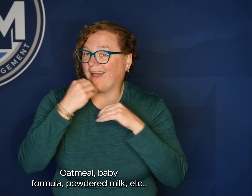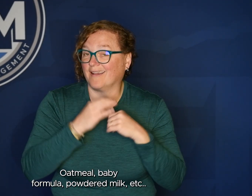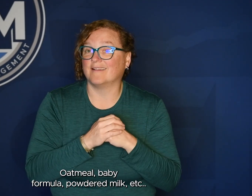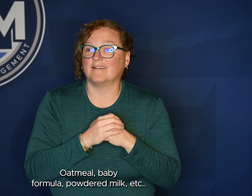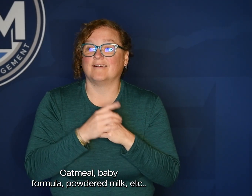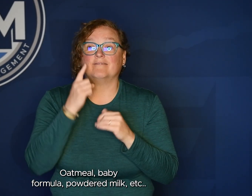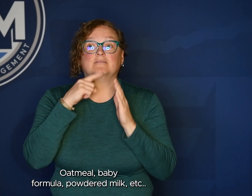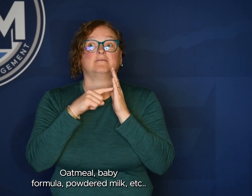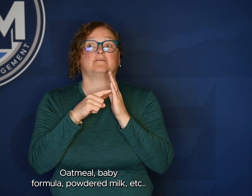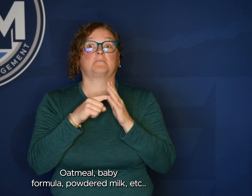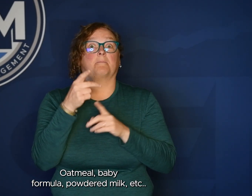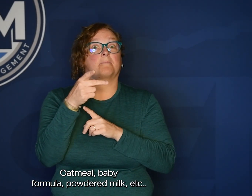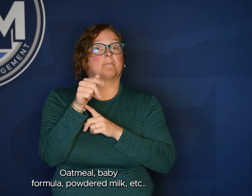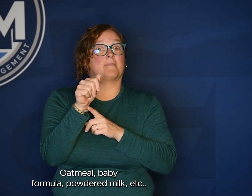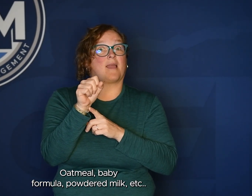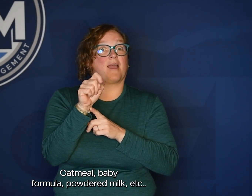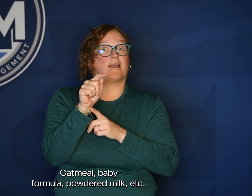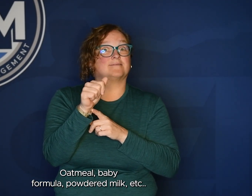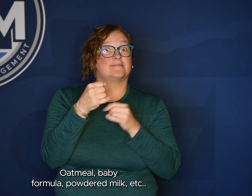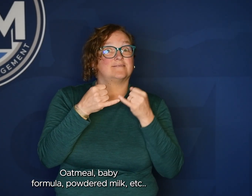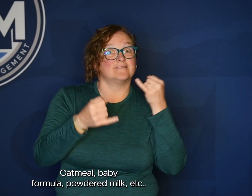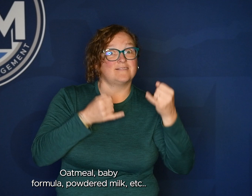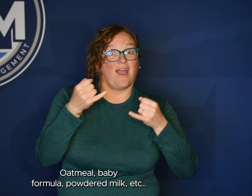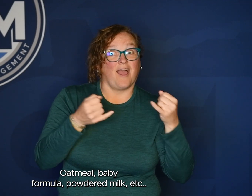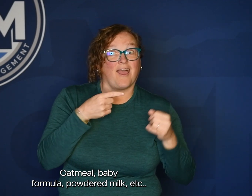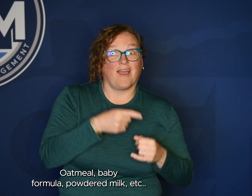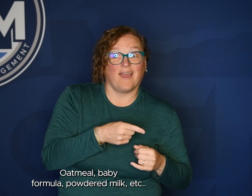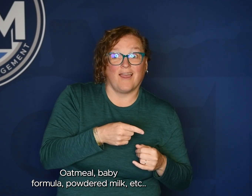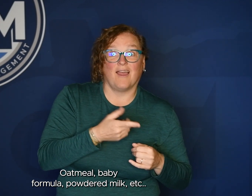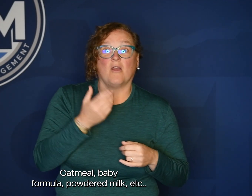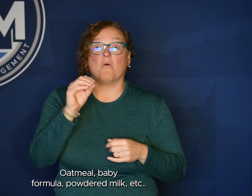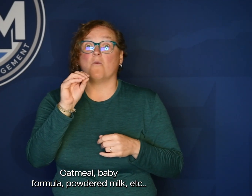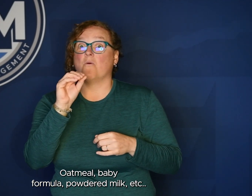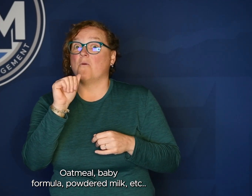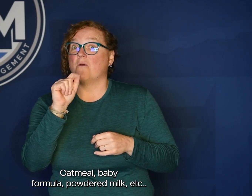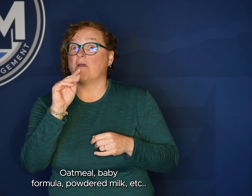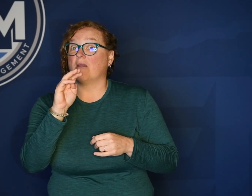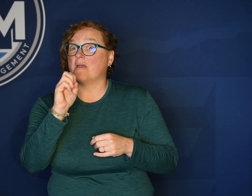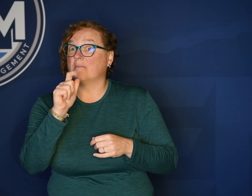oatmeal, baby formula, powdered milk, etc.